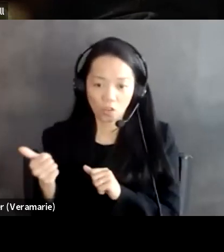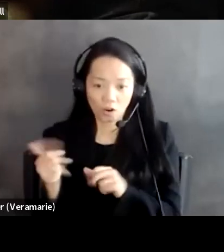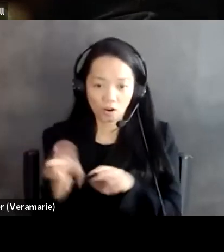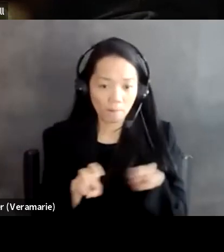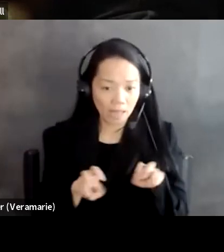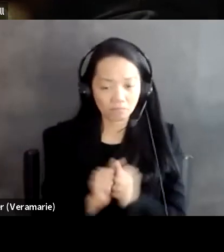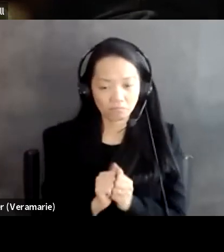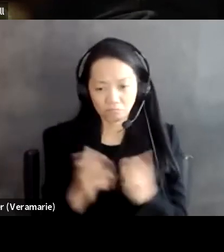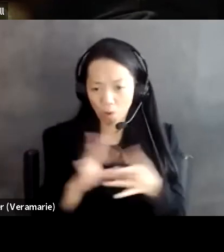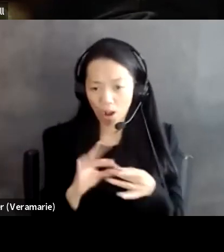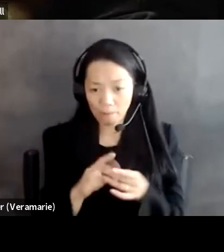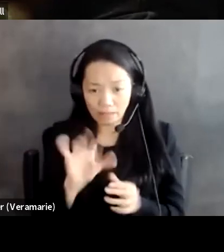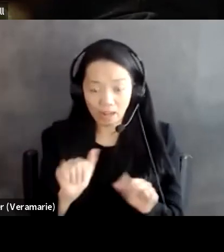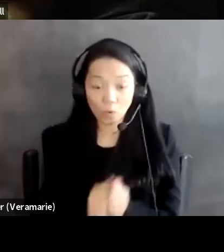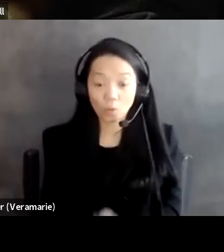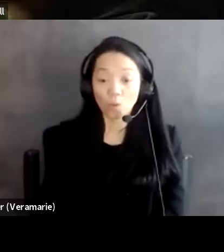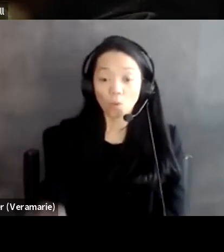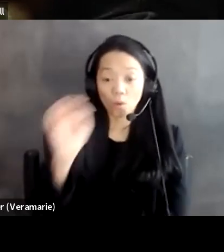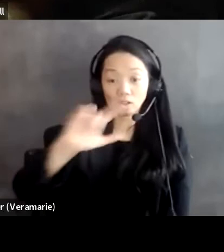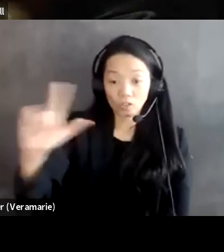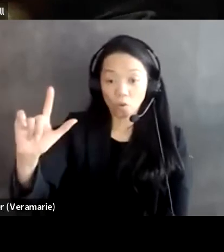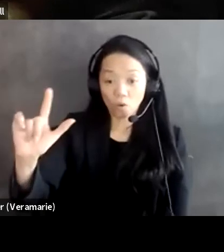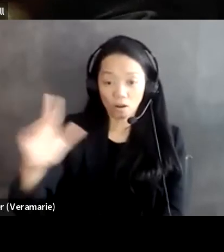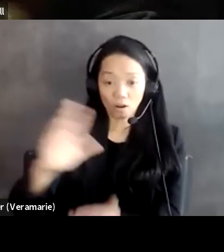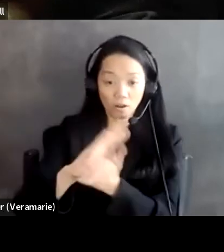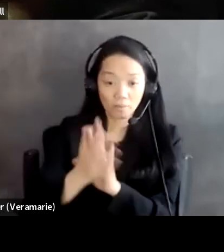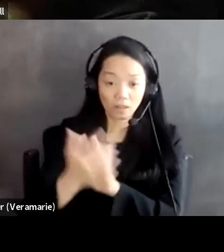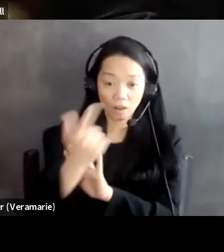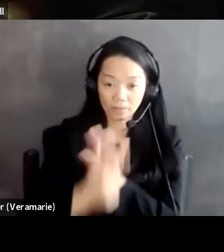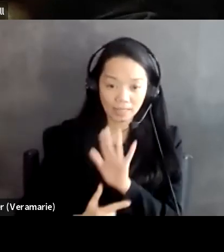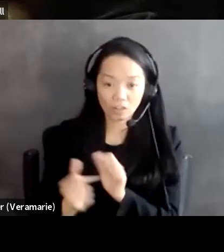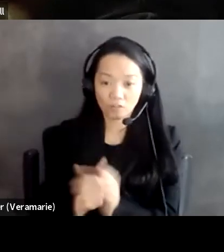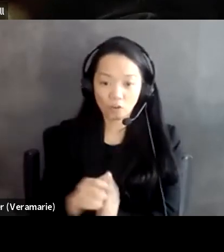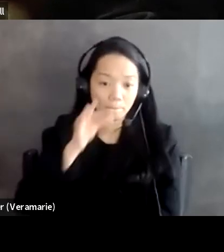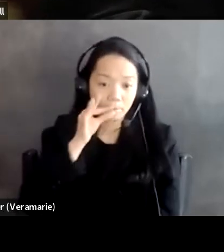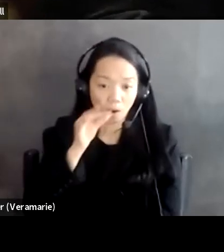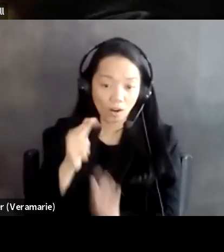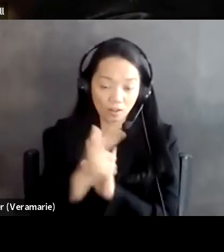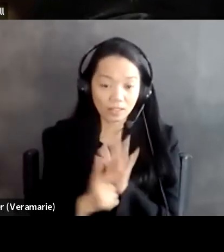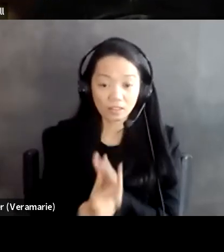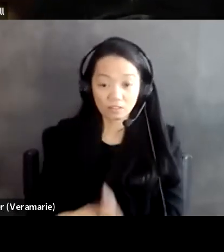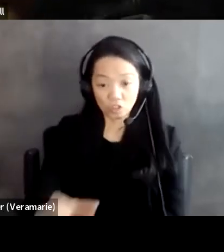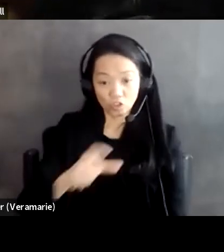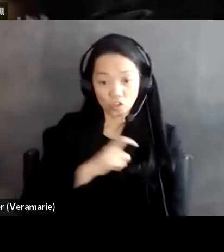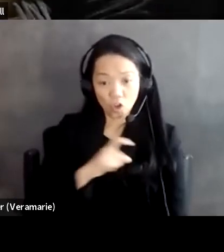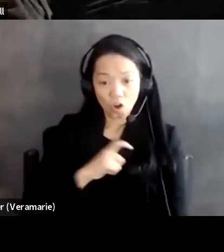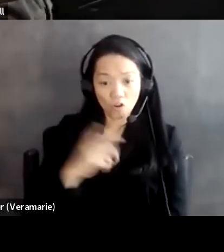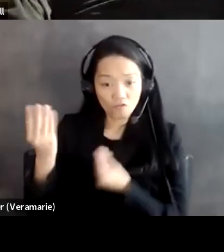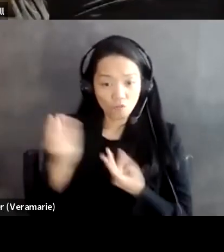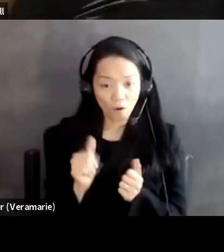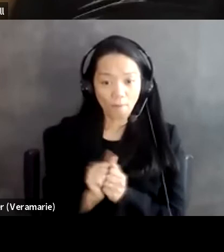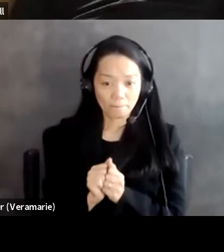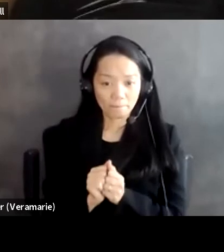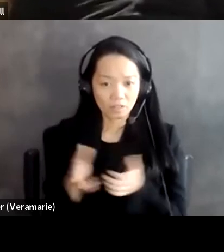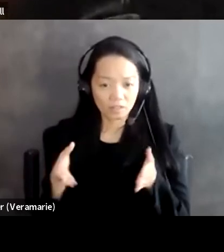that. When Illinois legalized medical marijuana, law enforcement told us that the streets would